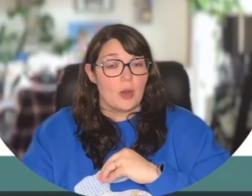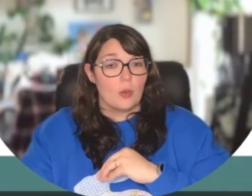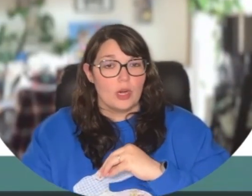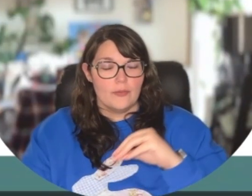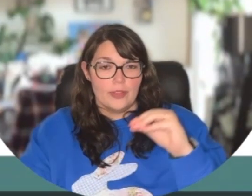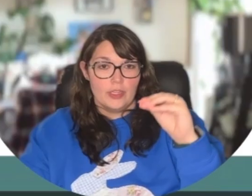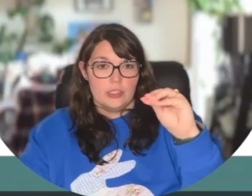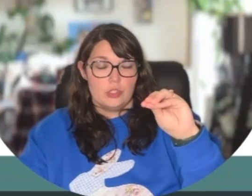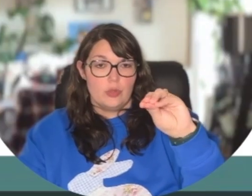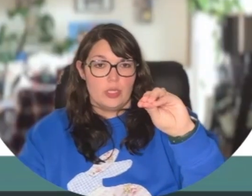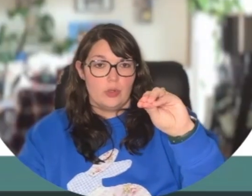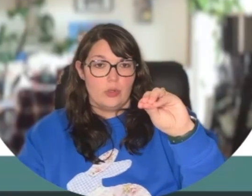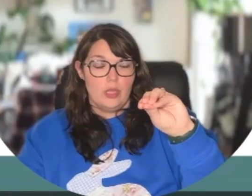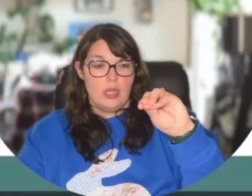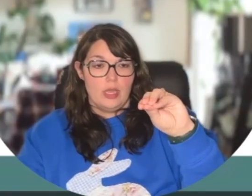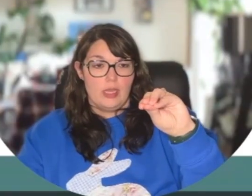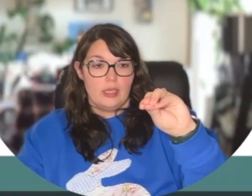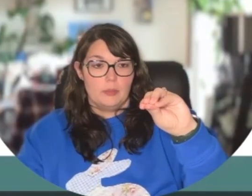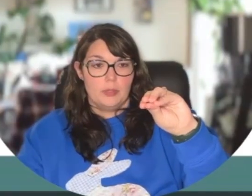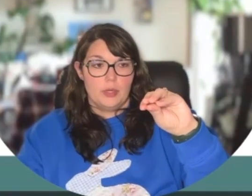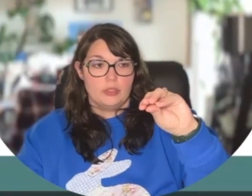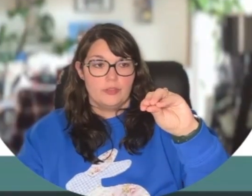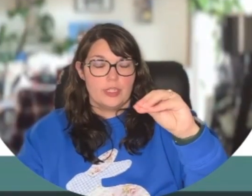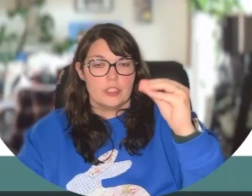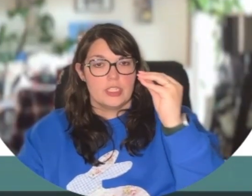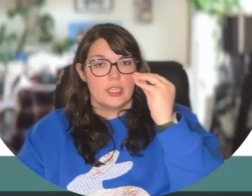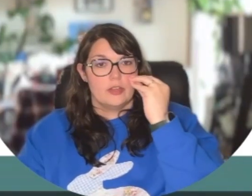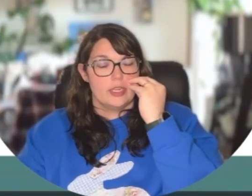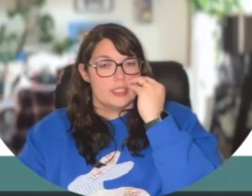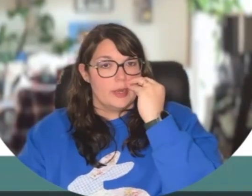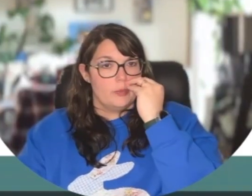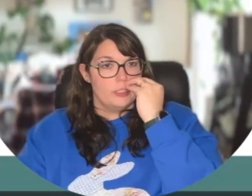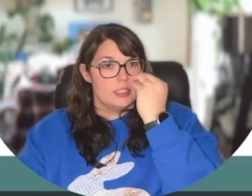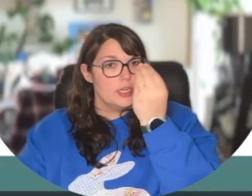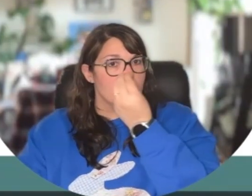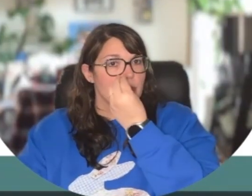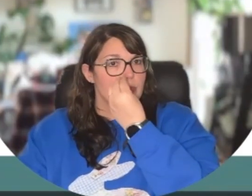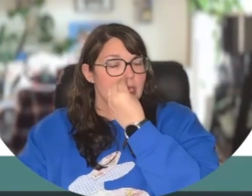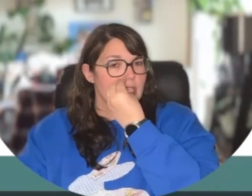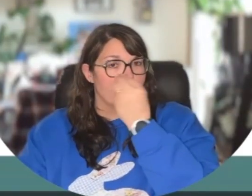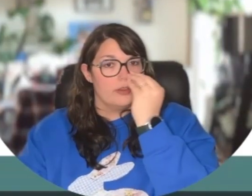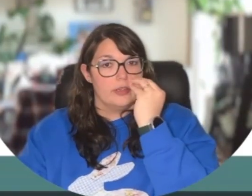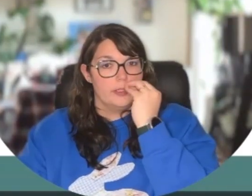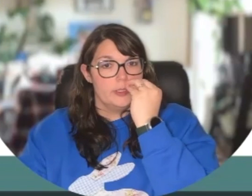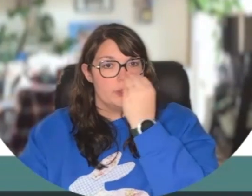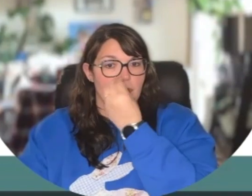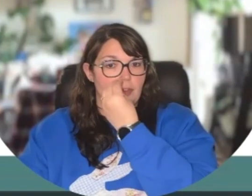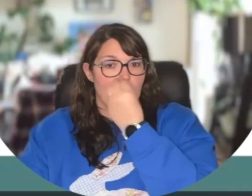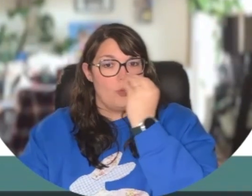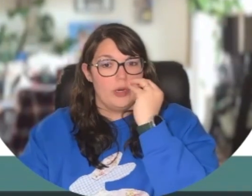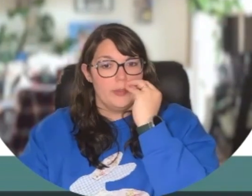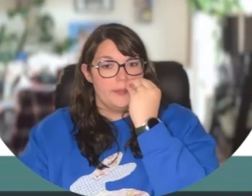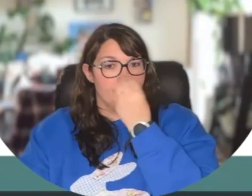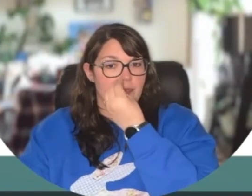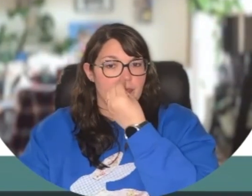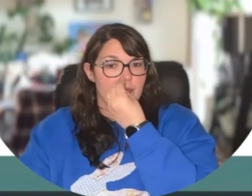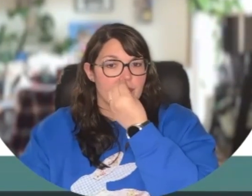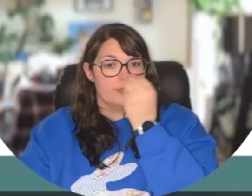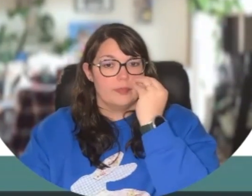is flower. So you'll put all your fingers together and tap one side of your nose and the other. So